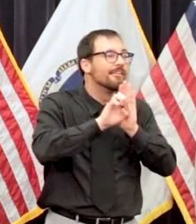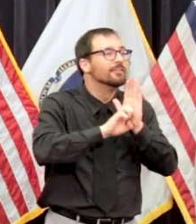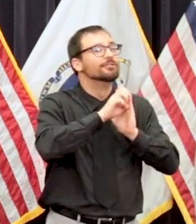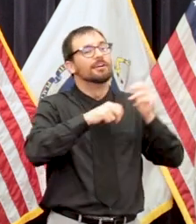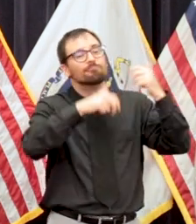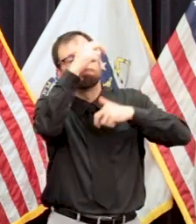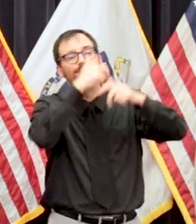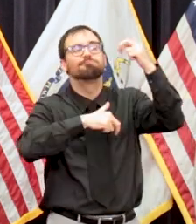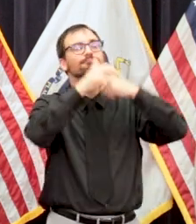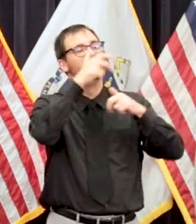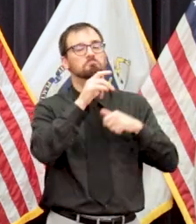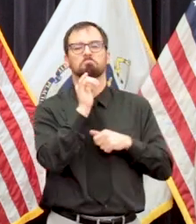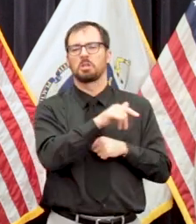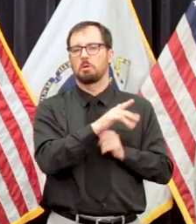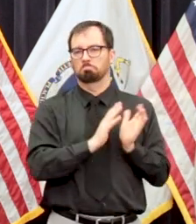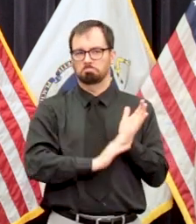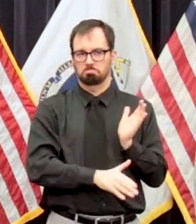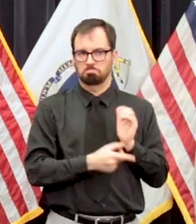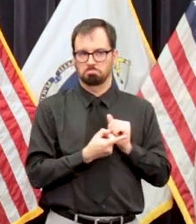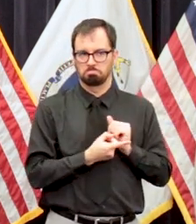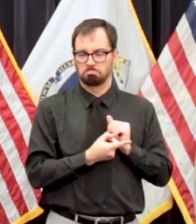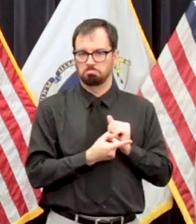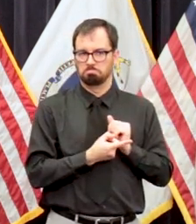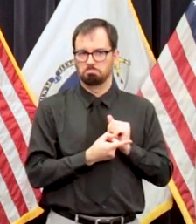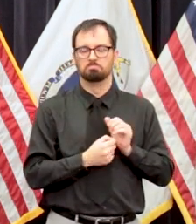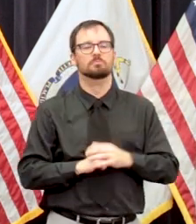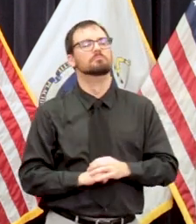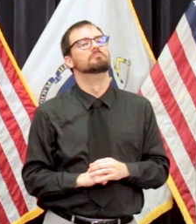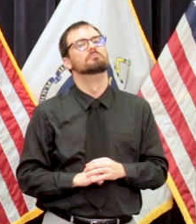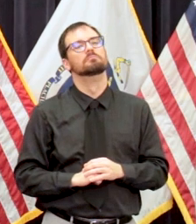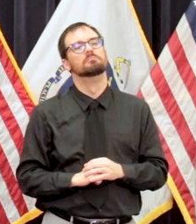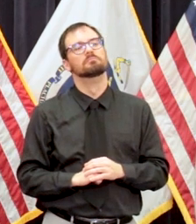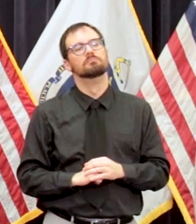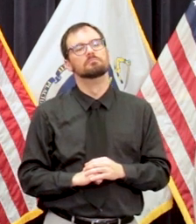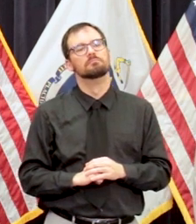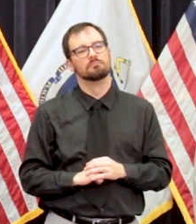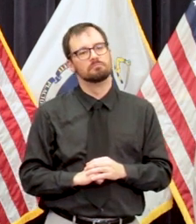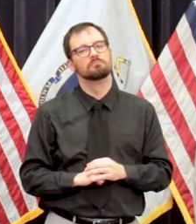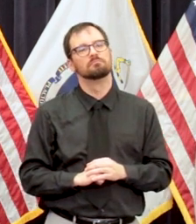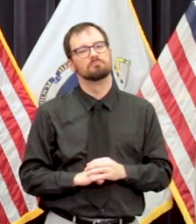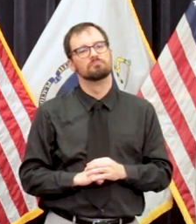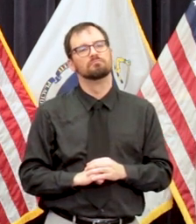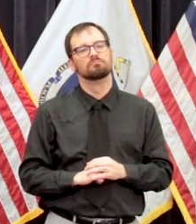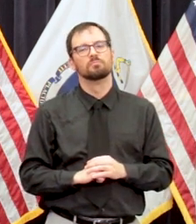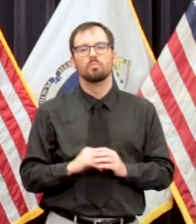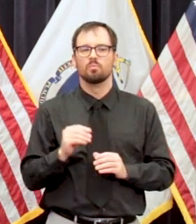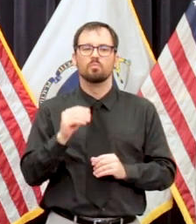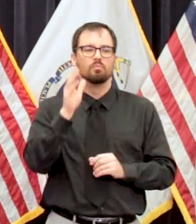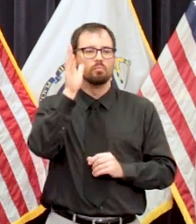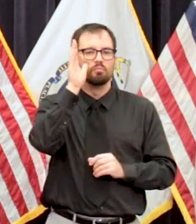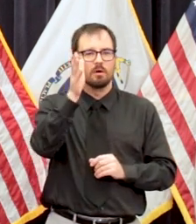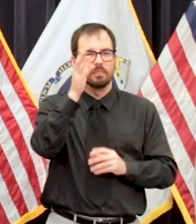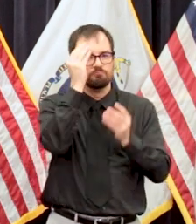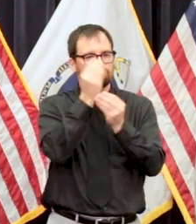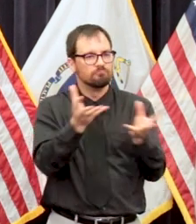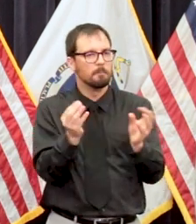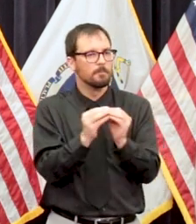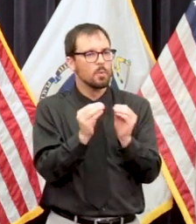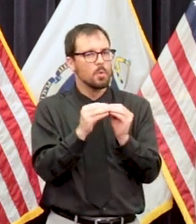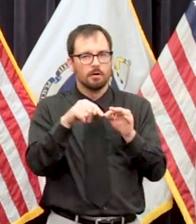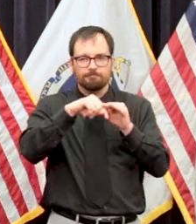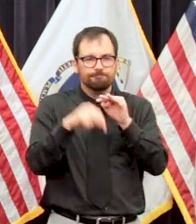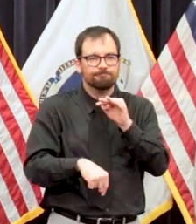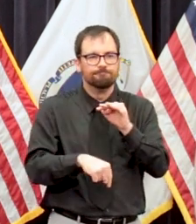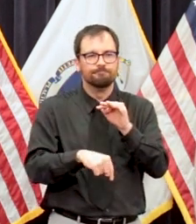another. I know there will be questions on the particulars of this guidance. We've posted it in its entirety on mass.gov